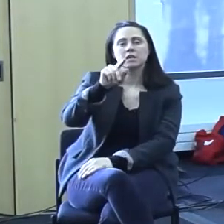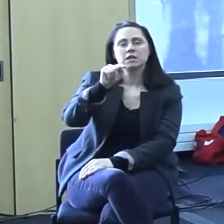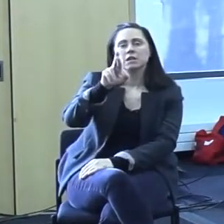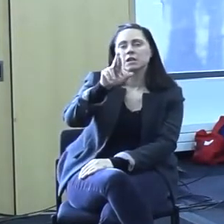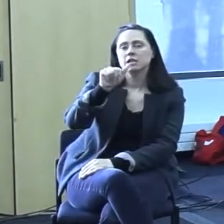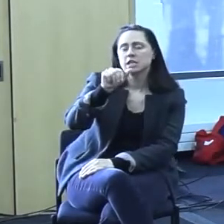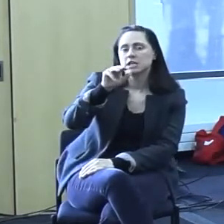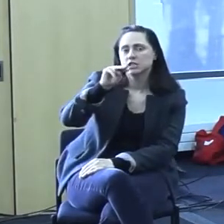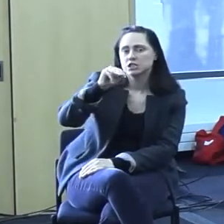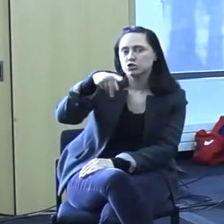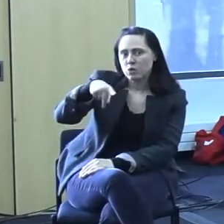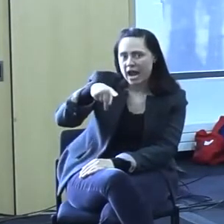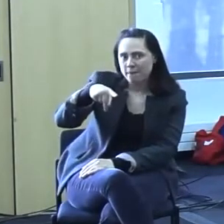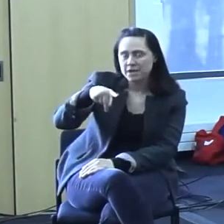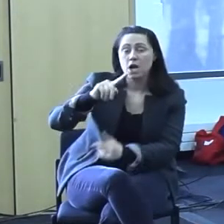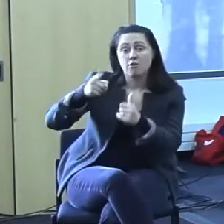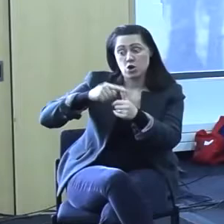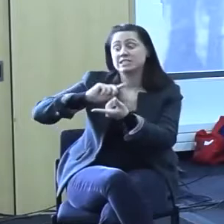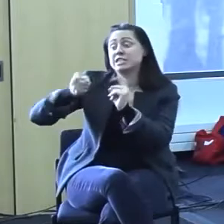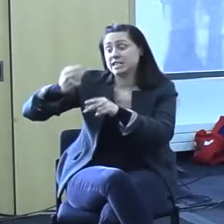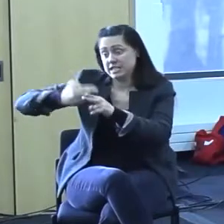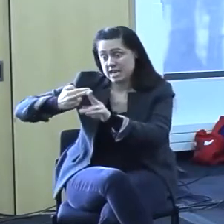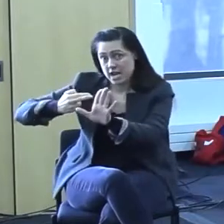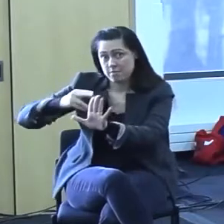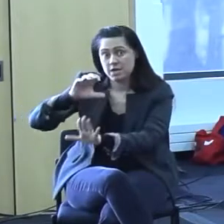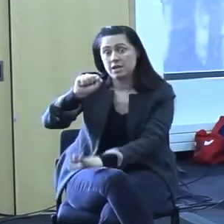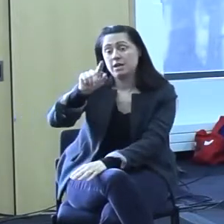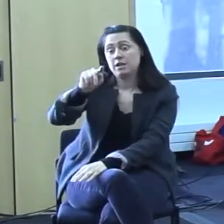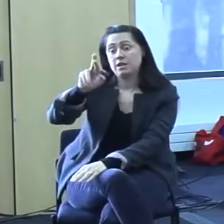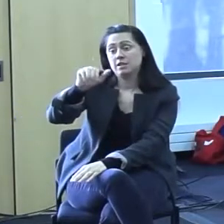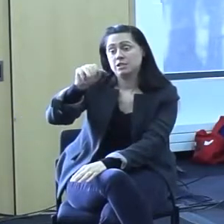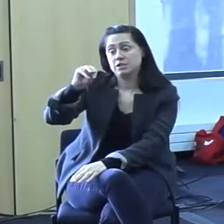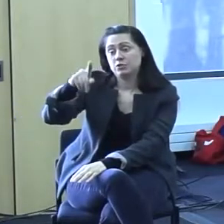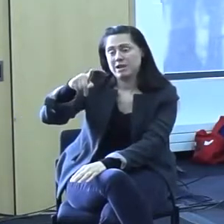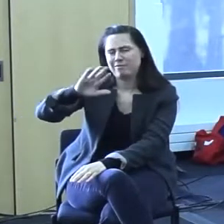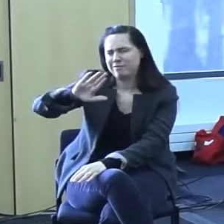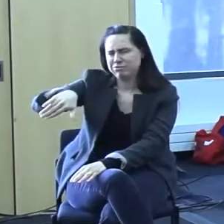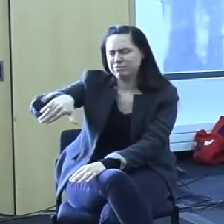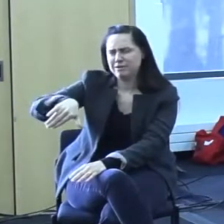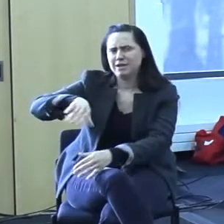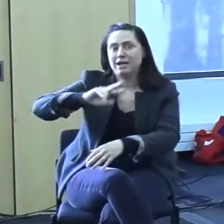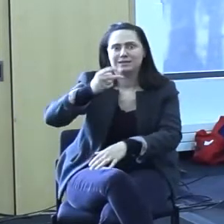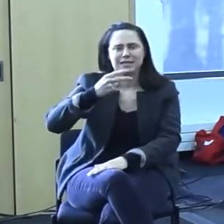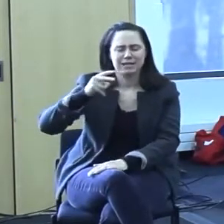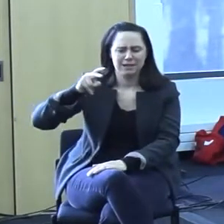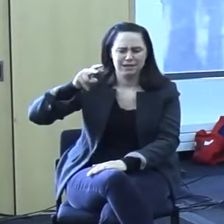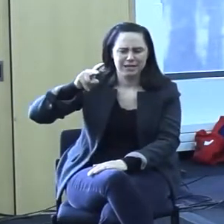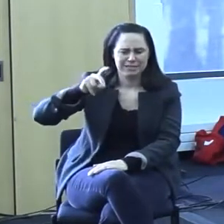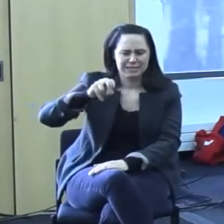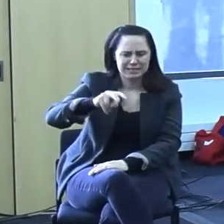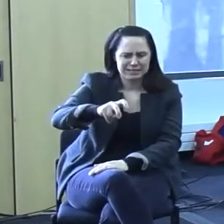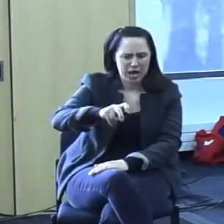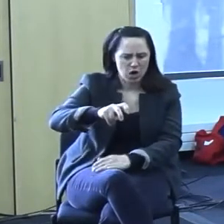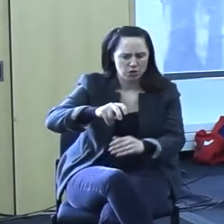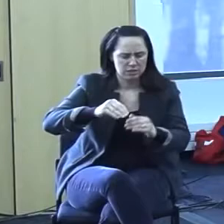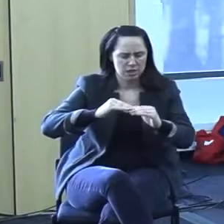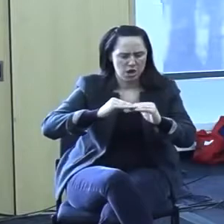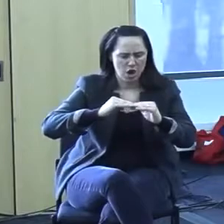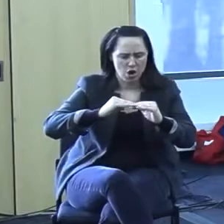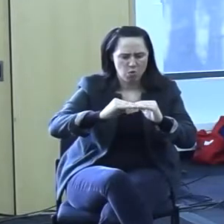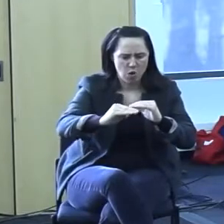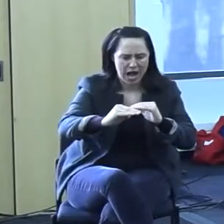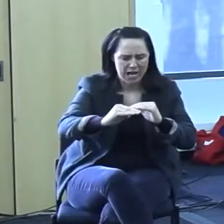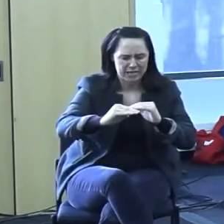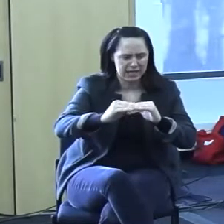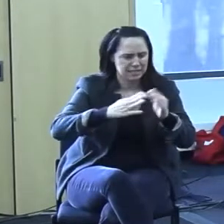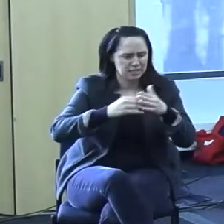which first thing I would change the name. Second is it's like the stairs are pretty wide and it